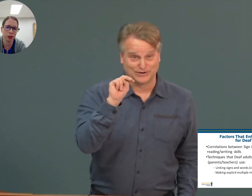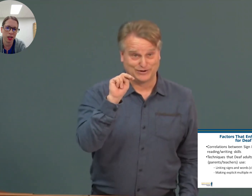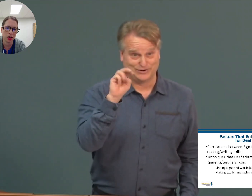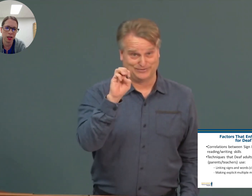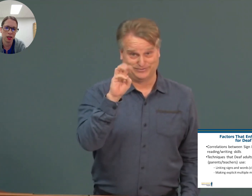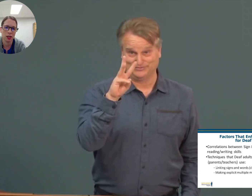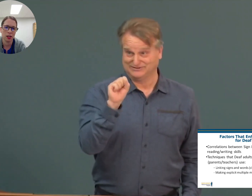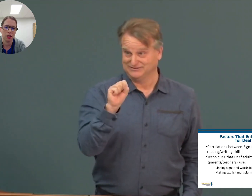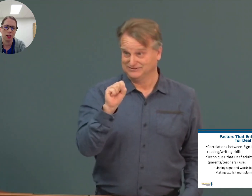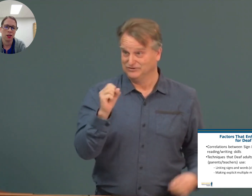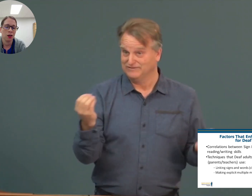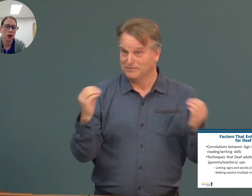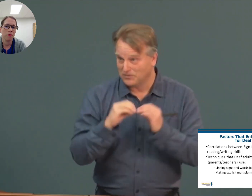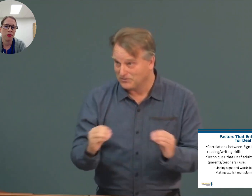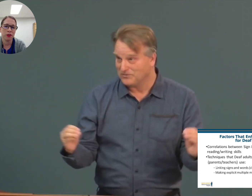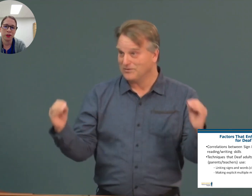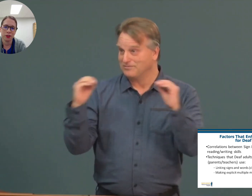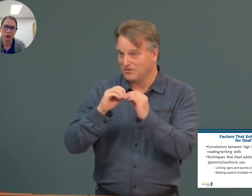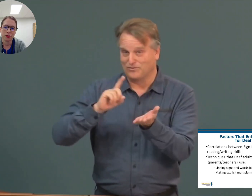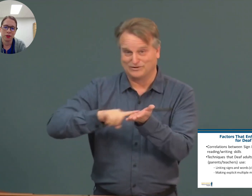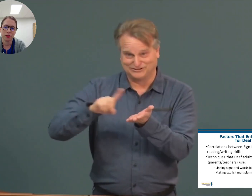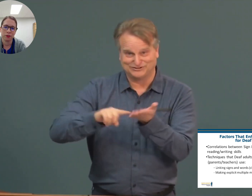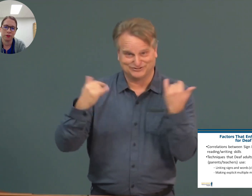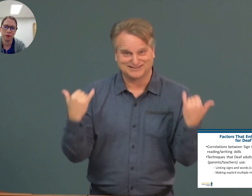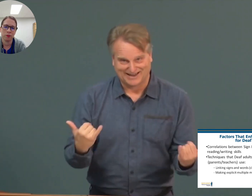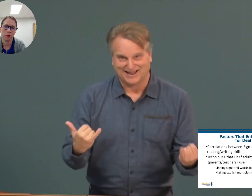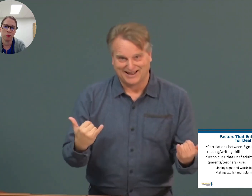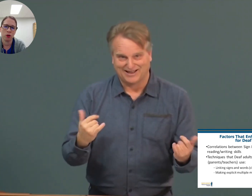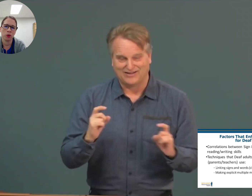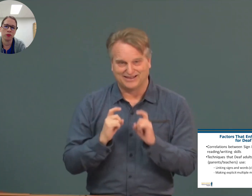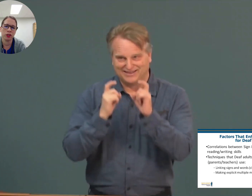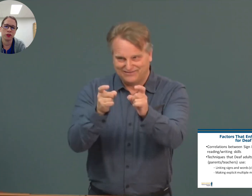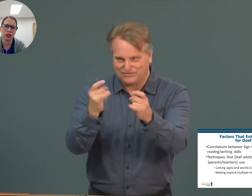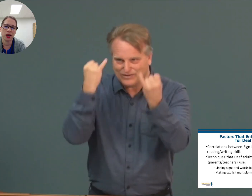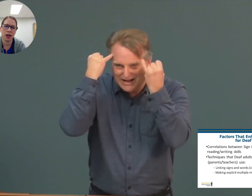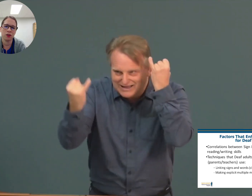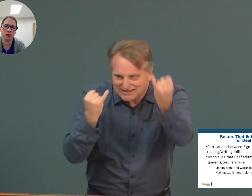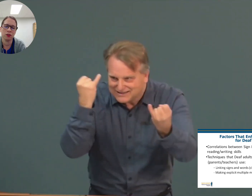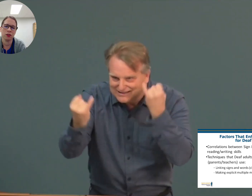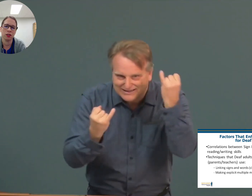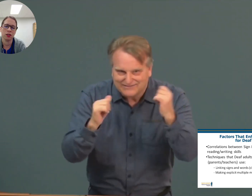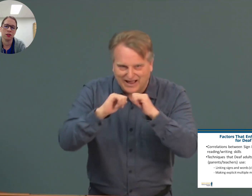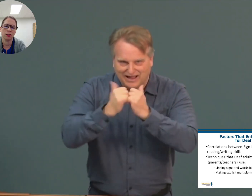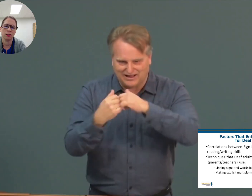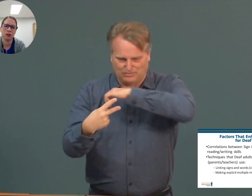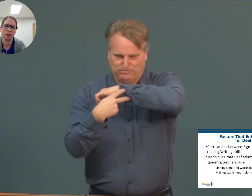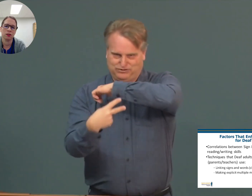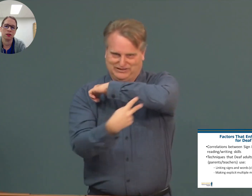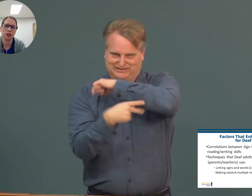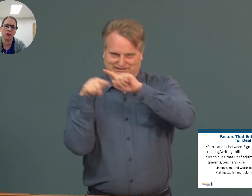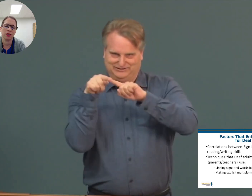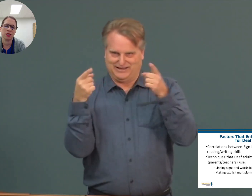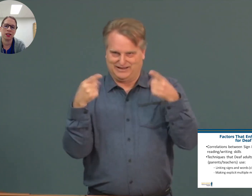learning, but there's good news. More and more reachers now is giving us an idea